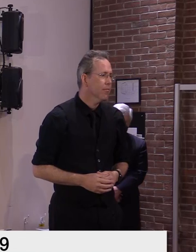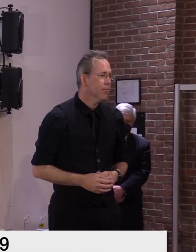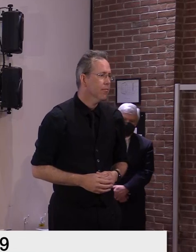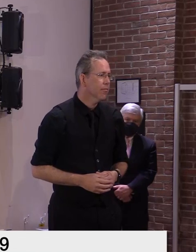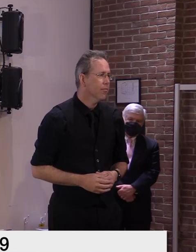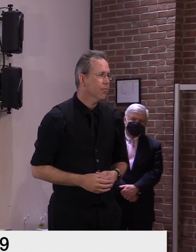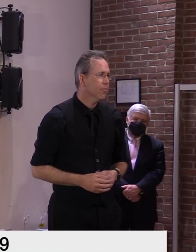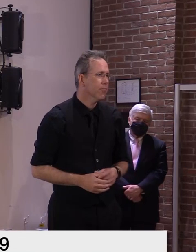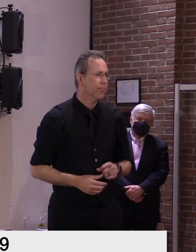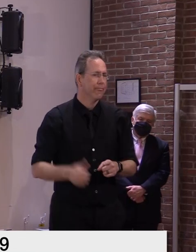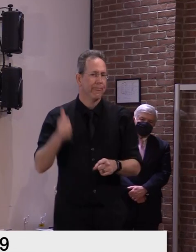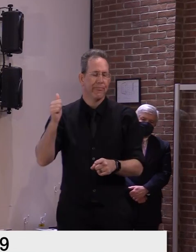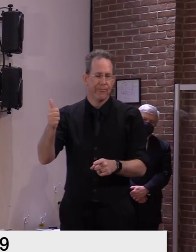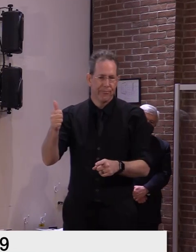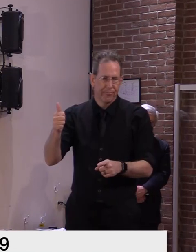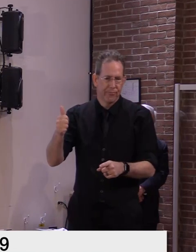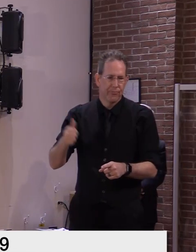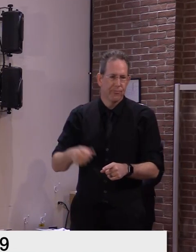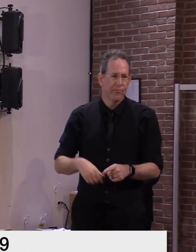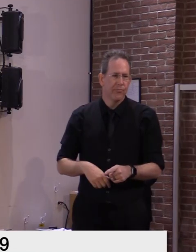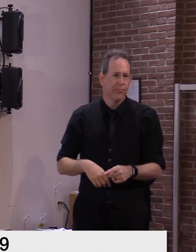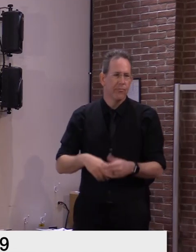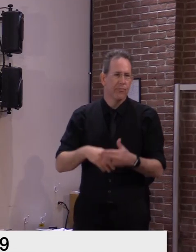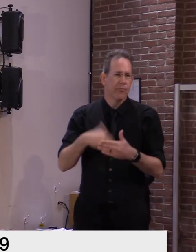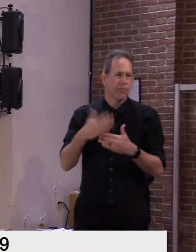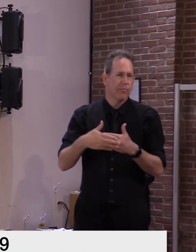Okay, thank you. Thanks, Cameron.